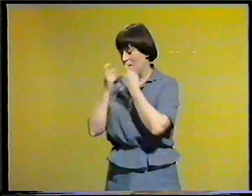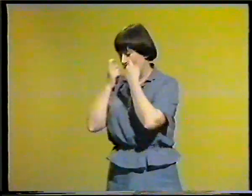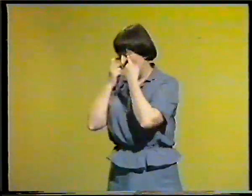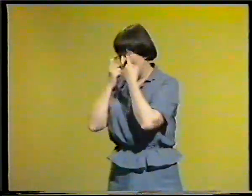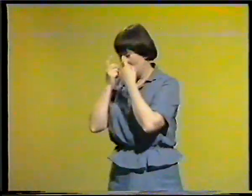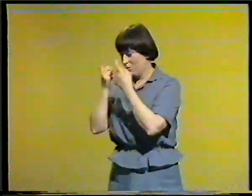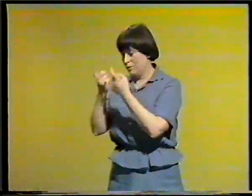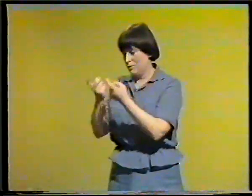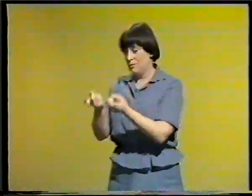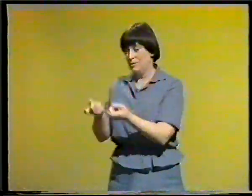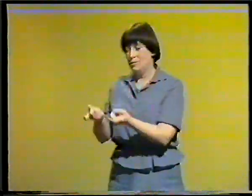Careful.